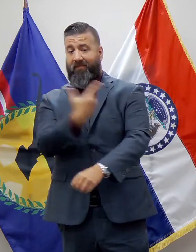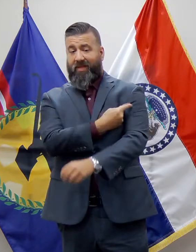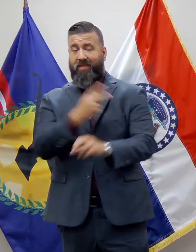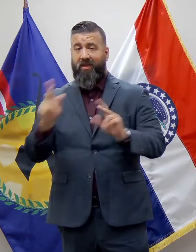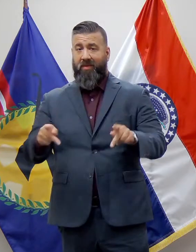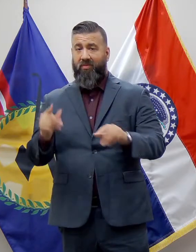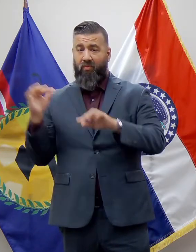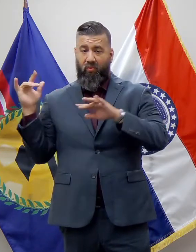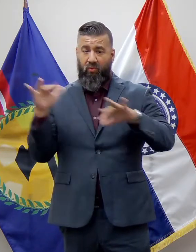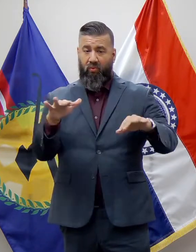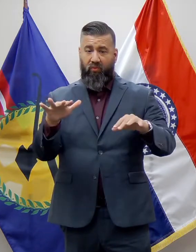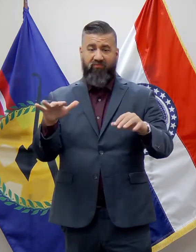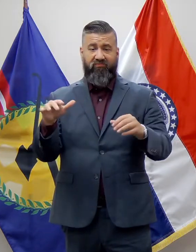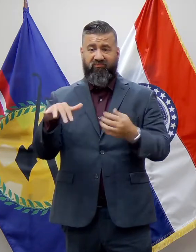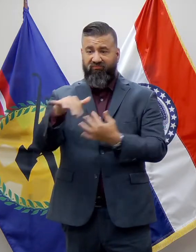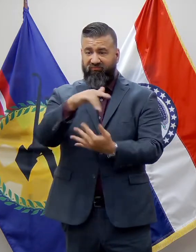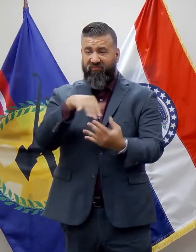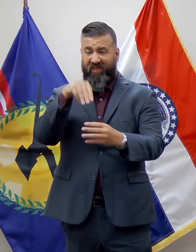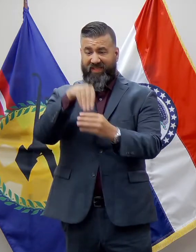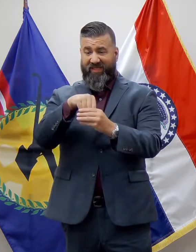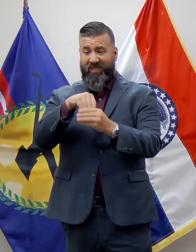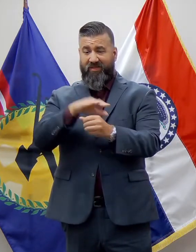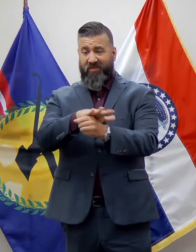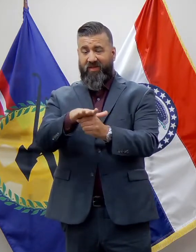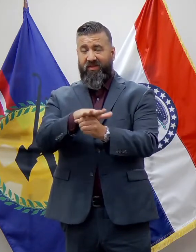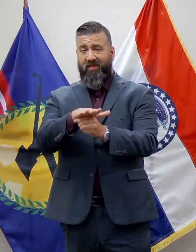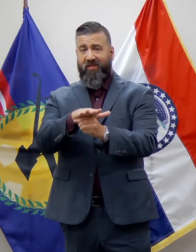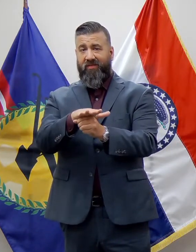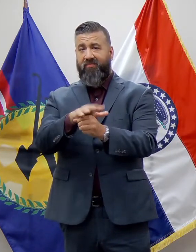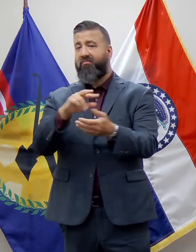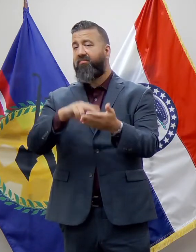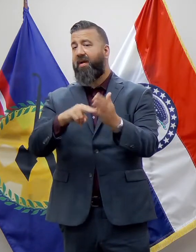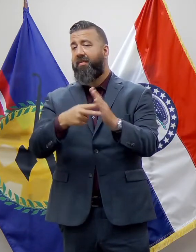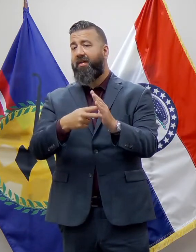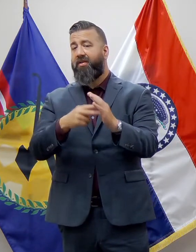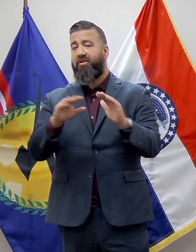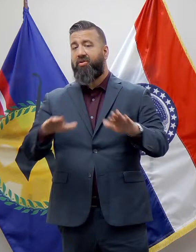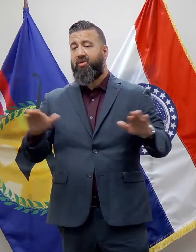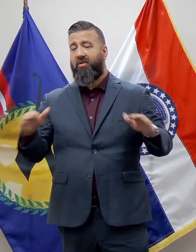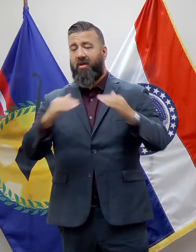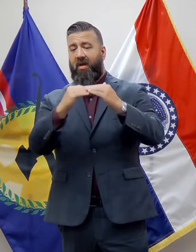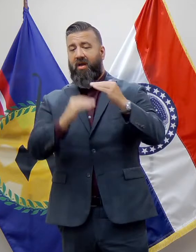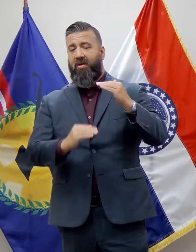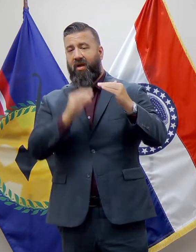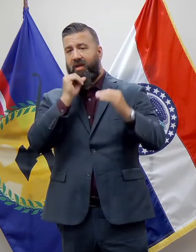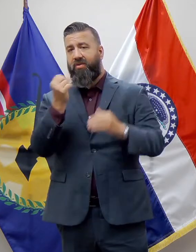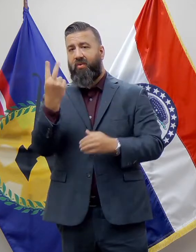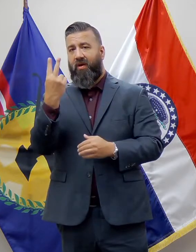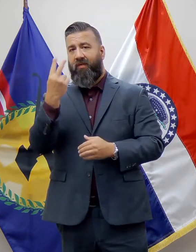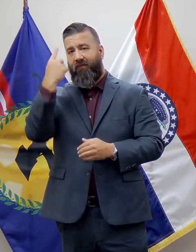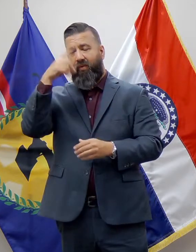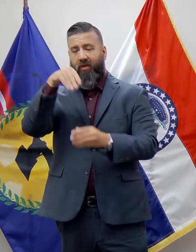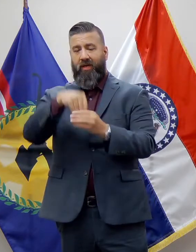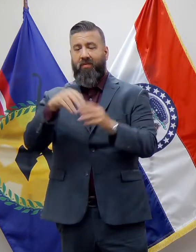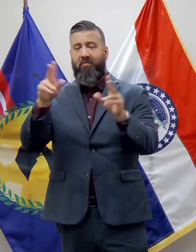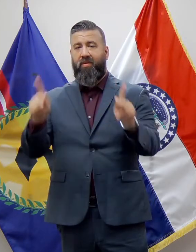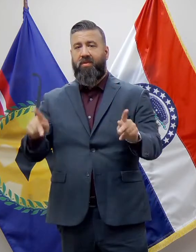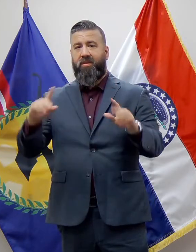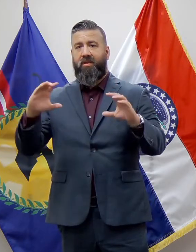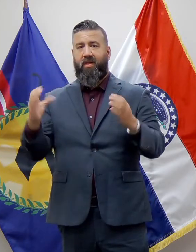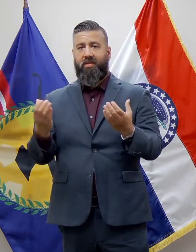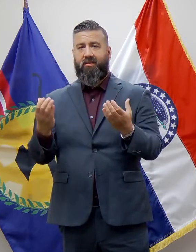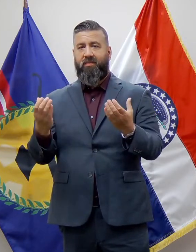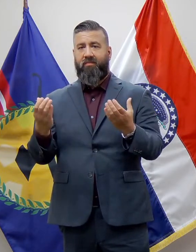indoor spaces. And I'm talking about kids under the age of 12 for in-person class. Many of our school